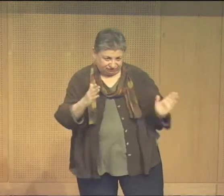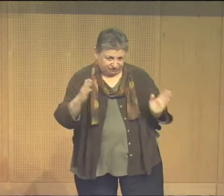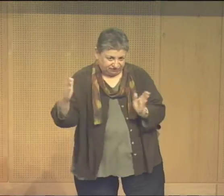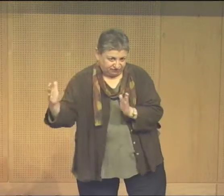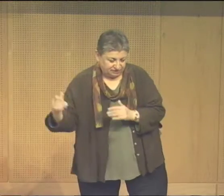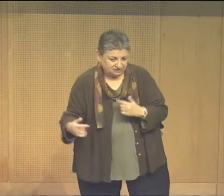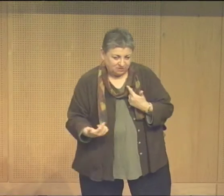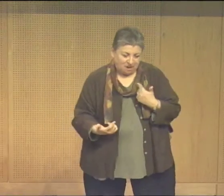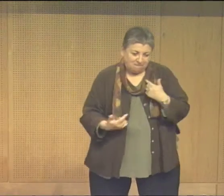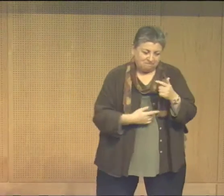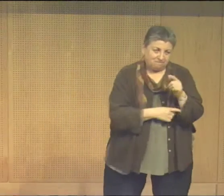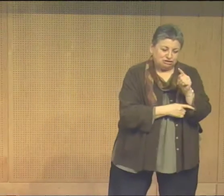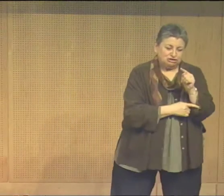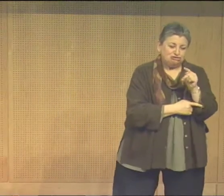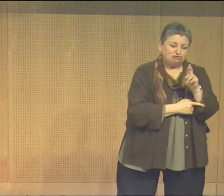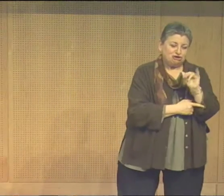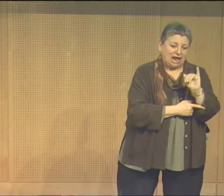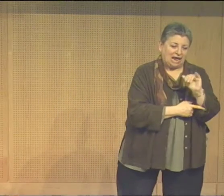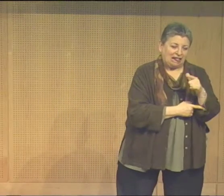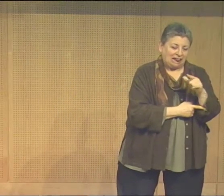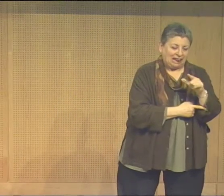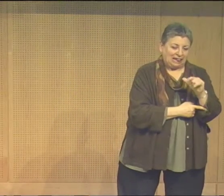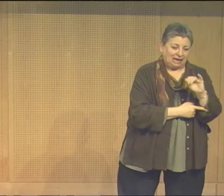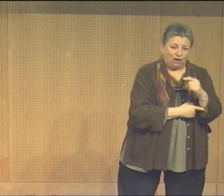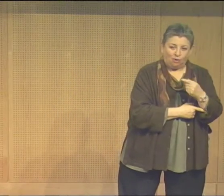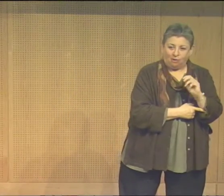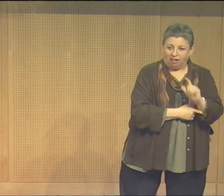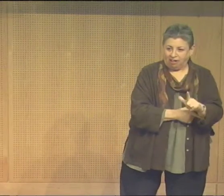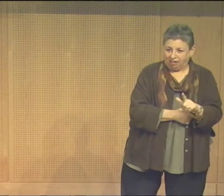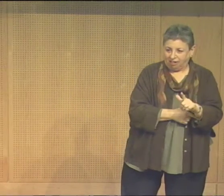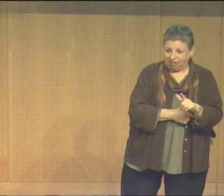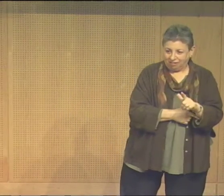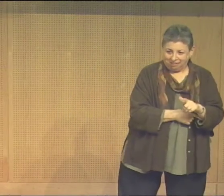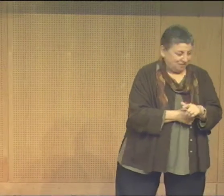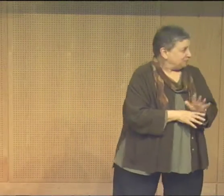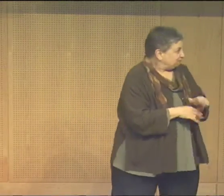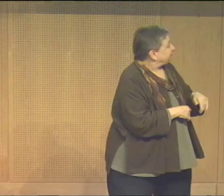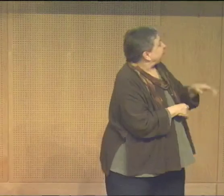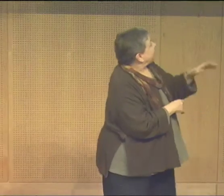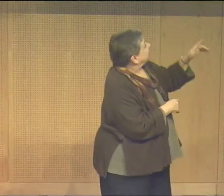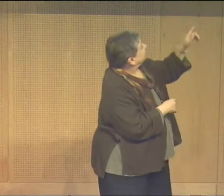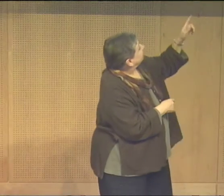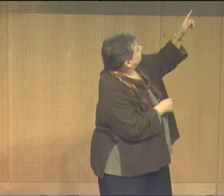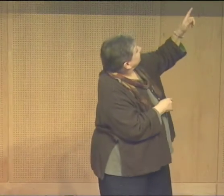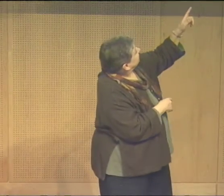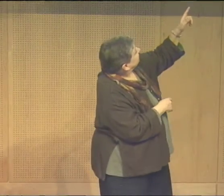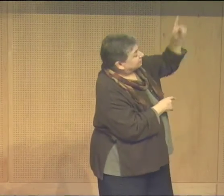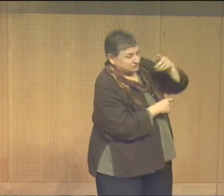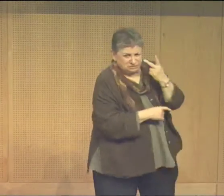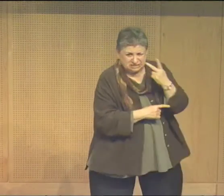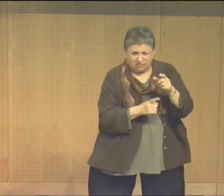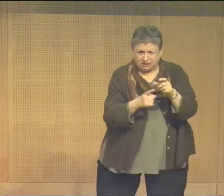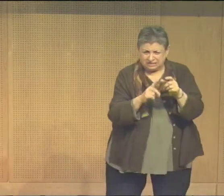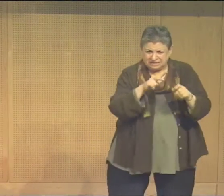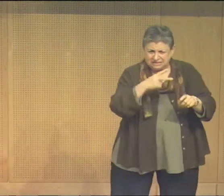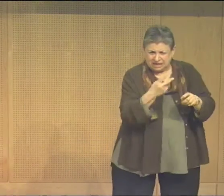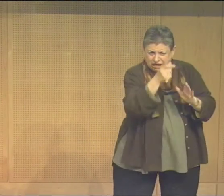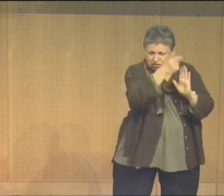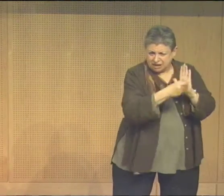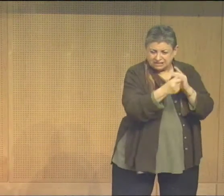English and I didn't learn ASL until much later so really in a way I'm trilingual art, English, and ASL now do you